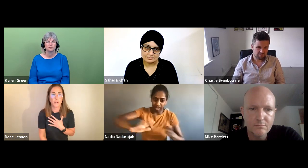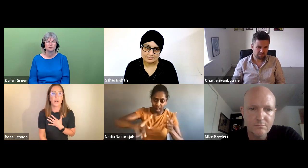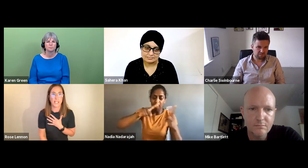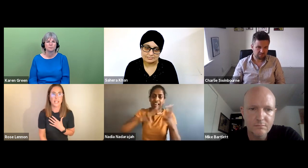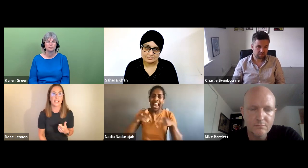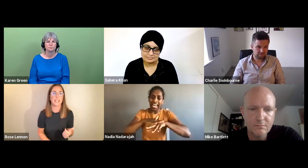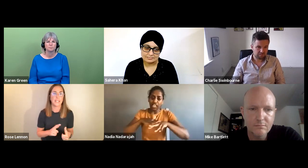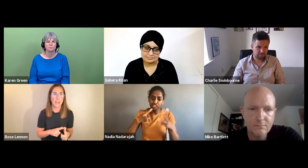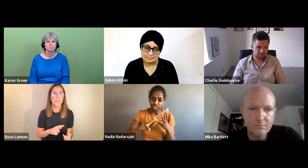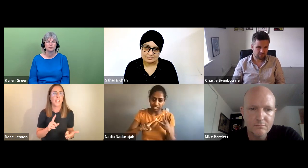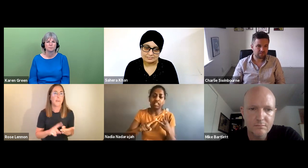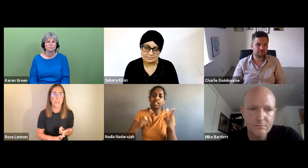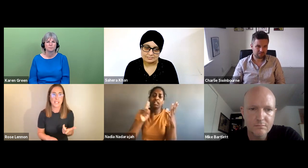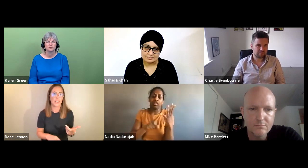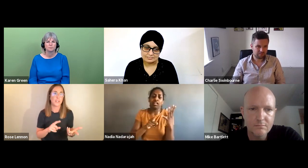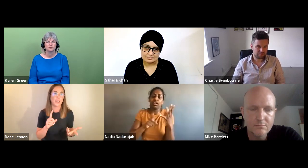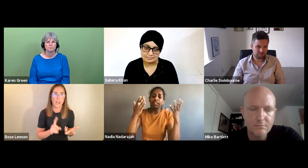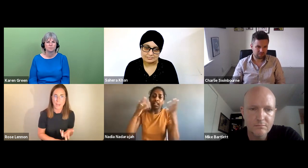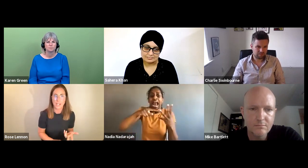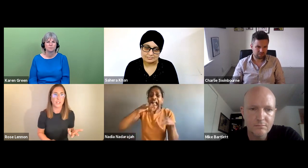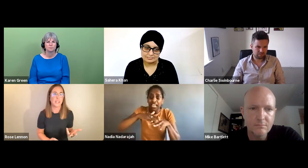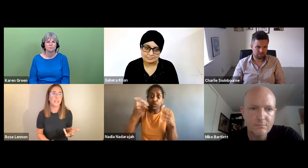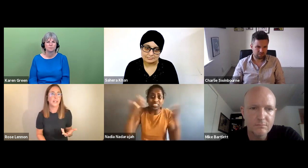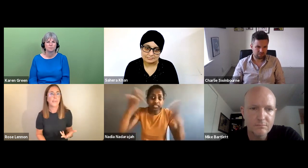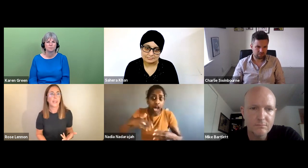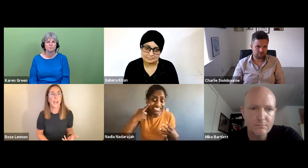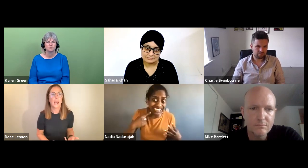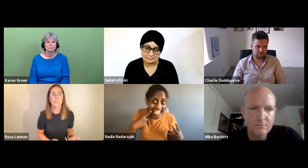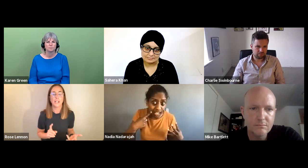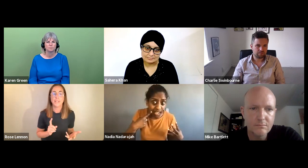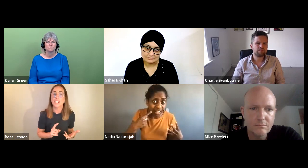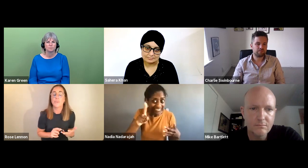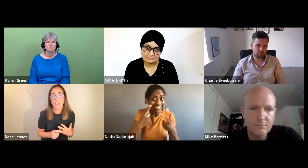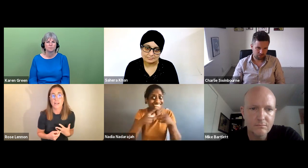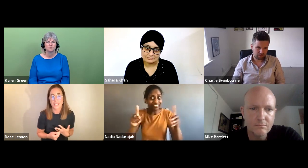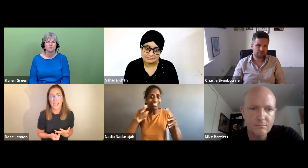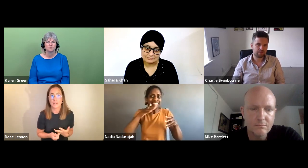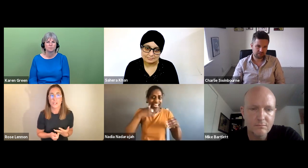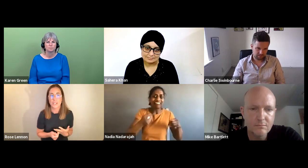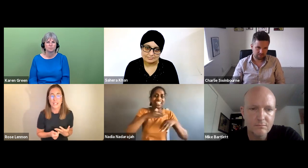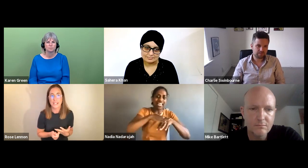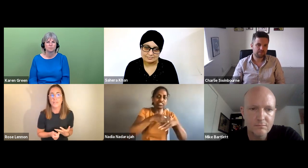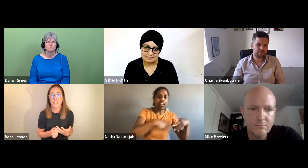strong identities: deaf, I'm a BSL user, I'm Asian, and I'm an Asian with dark skin, which is